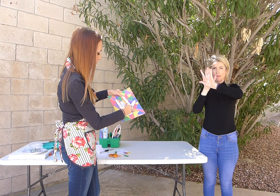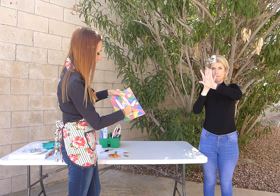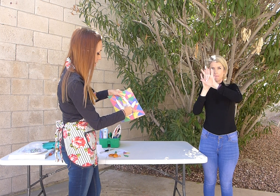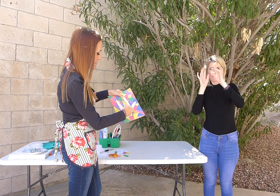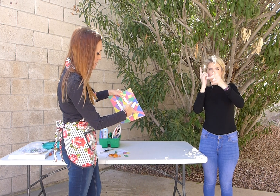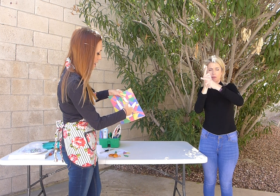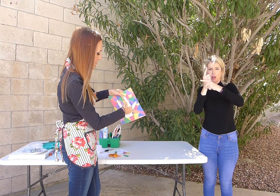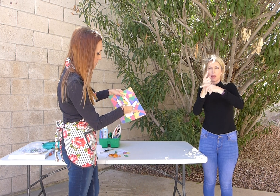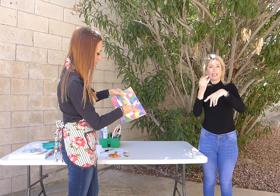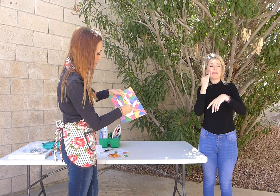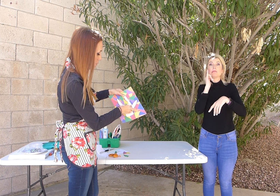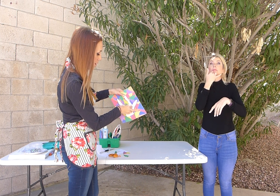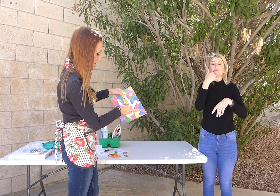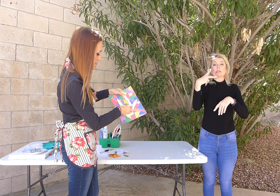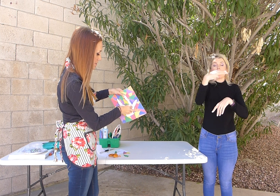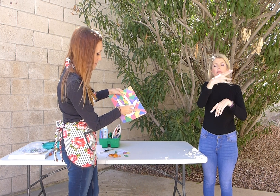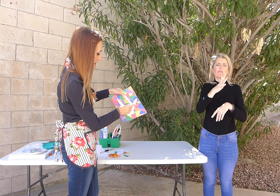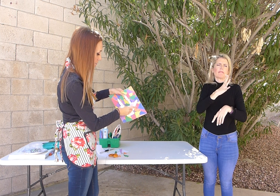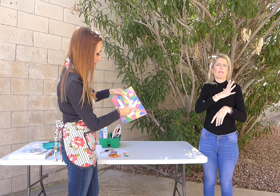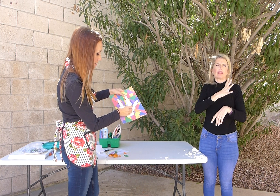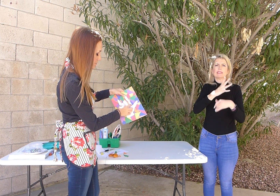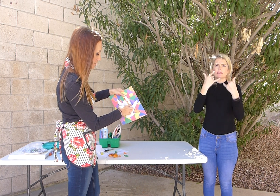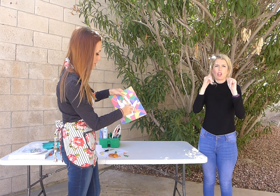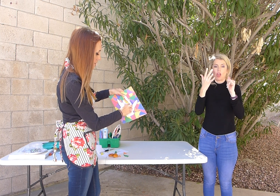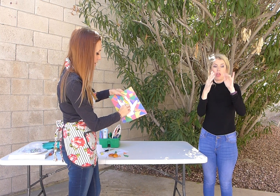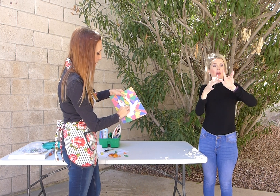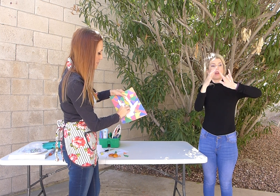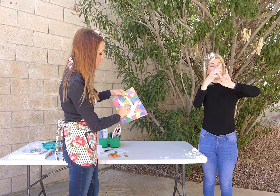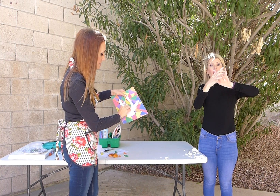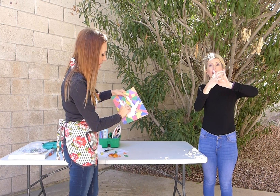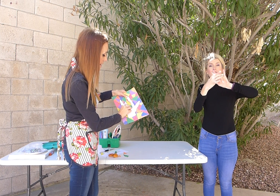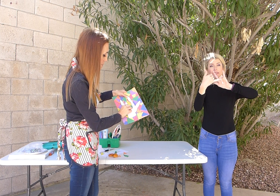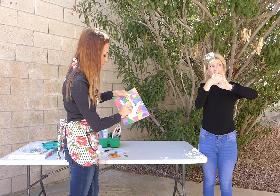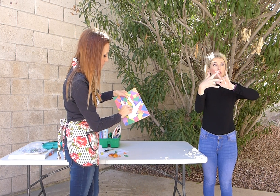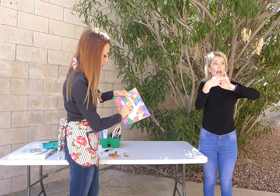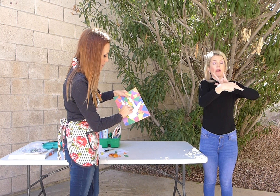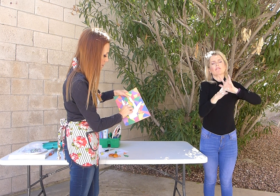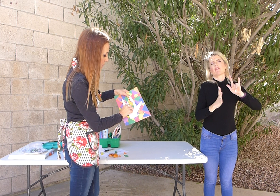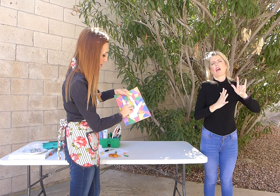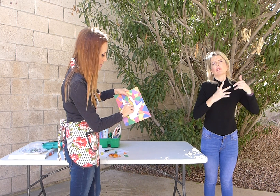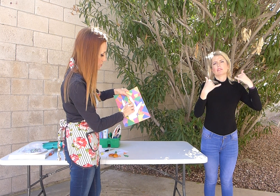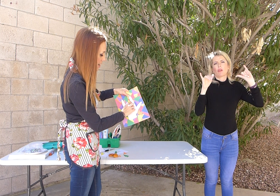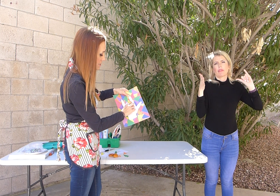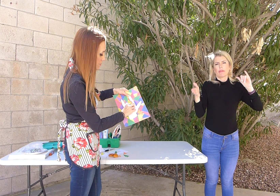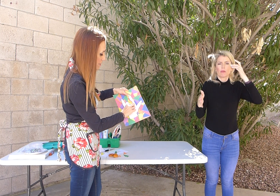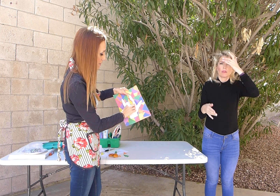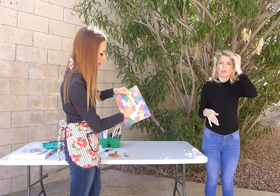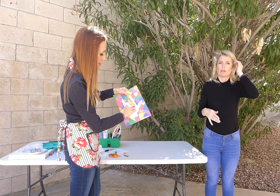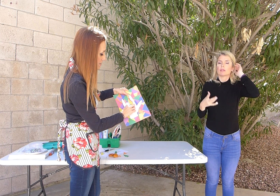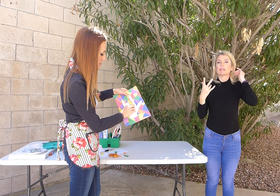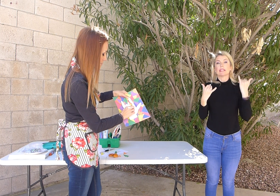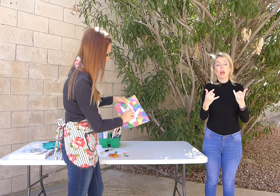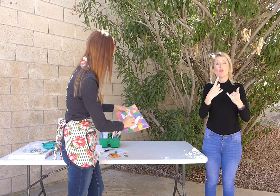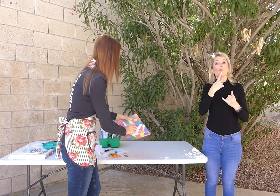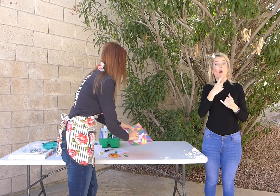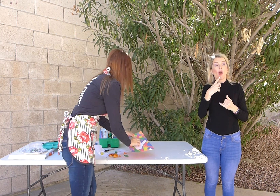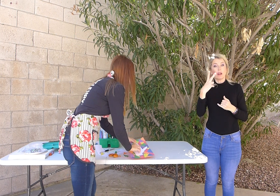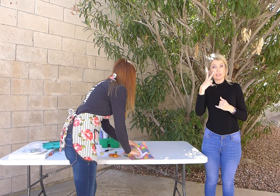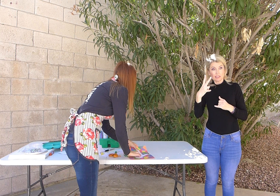you accidentally cut this off, no worries, it's still there for you. And this time, you're going to trace where the red